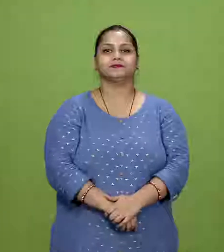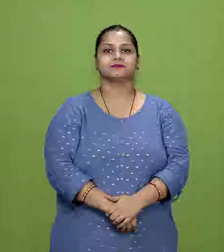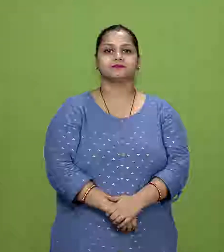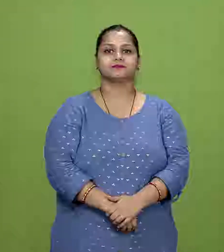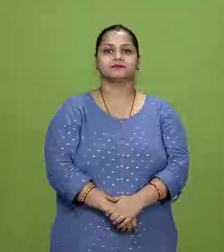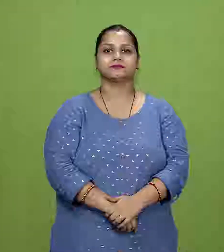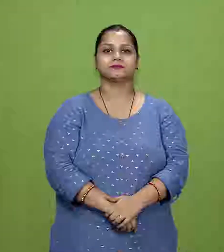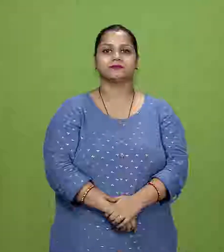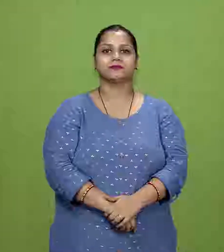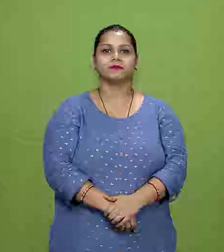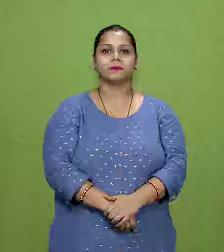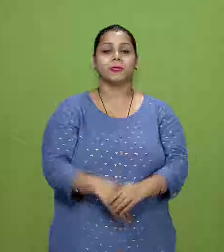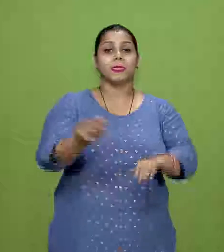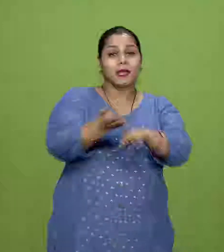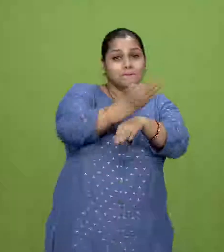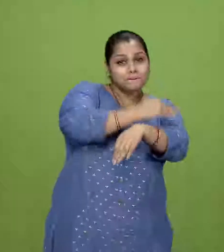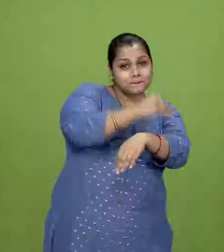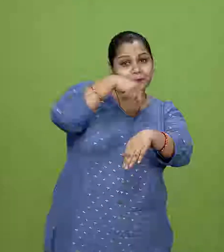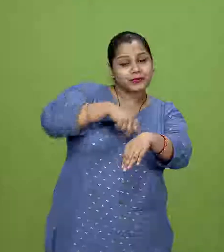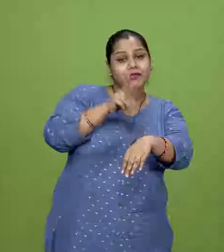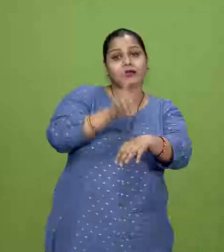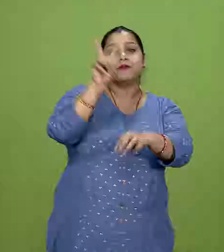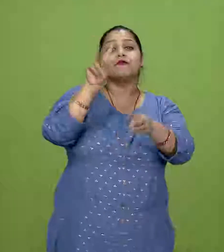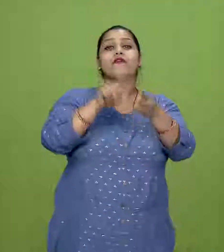The early Vedic period is known mainly